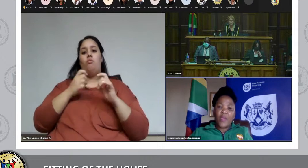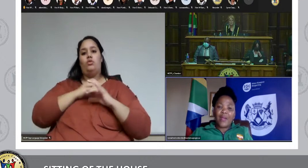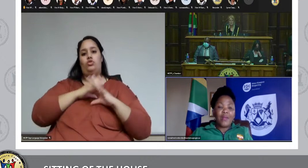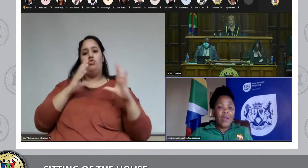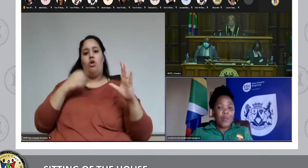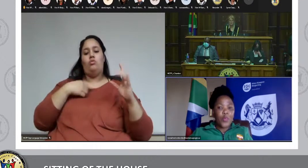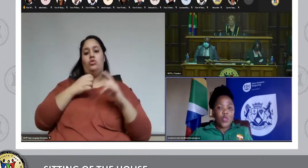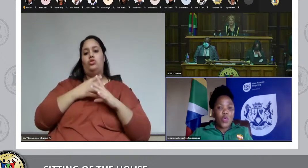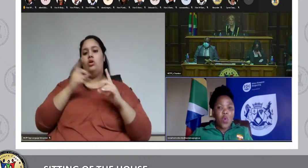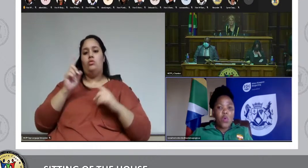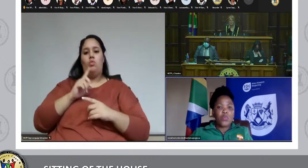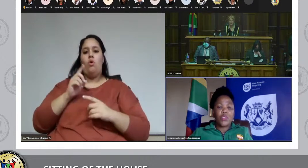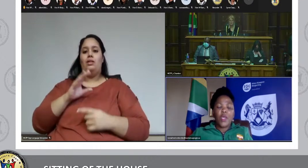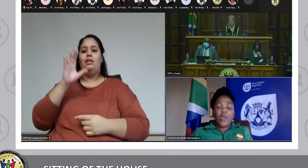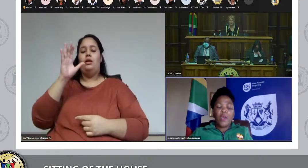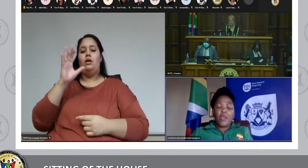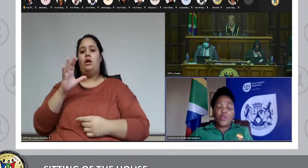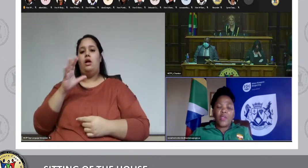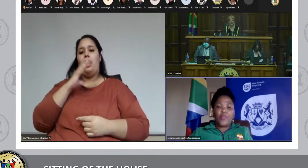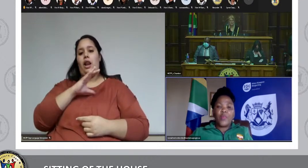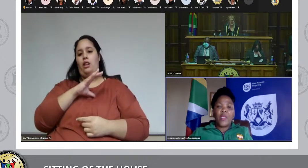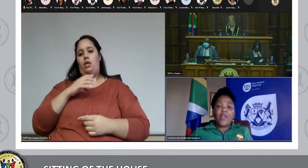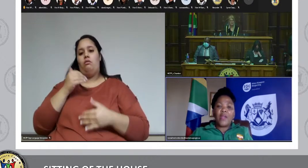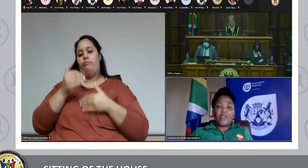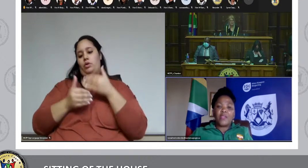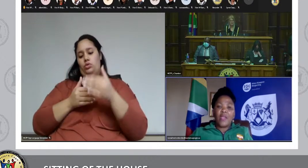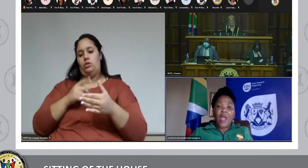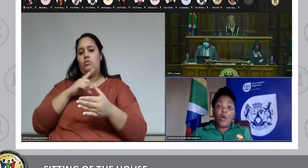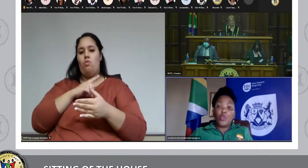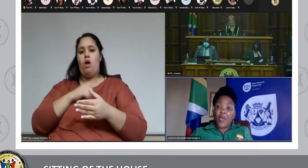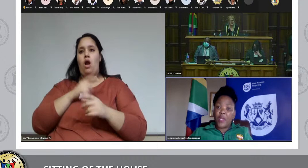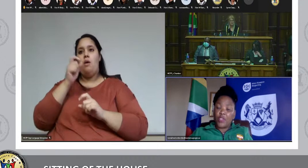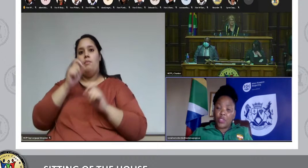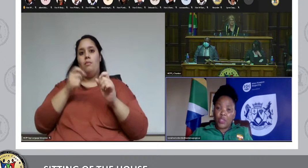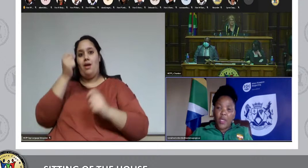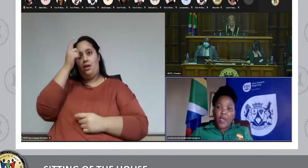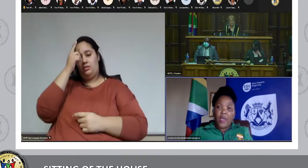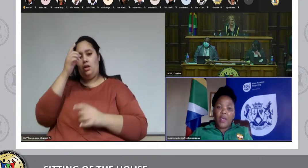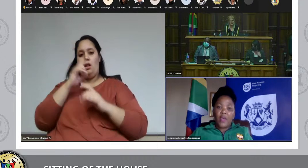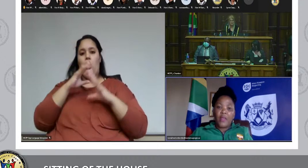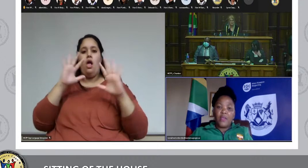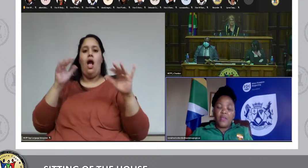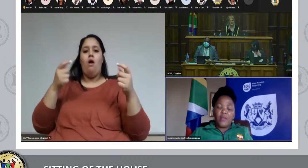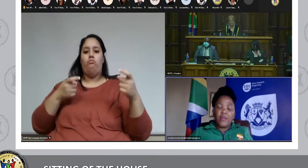started with clinical protocols so that people can understand how to manage